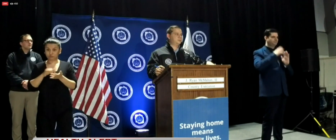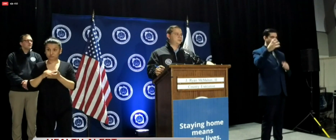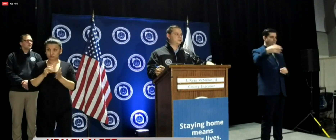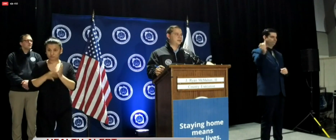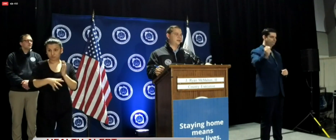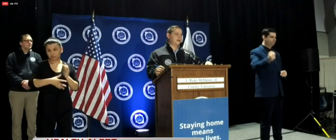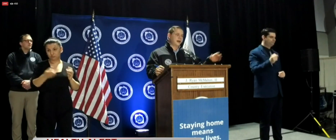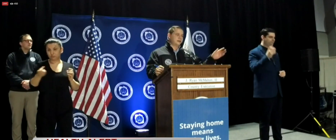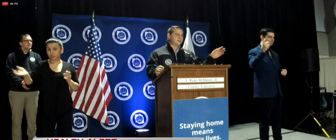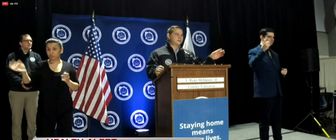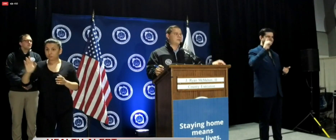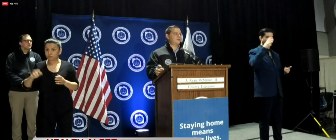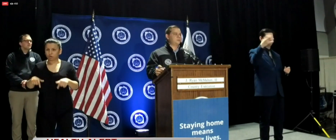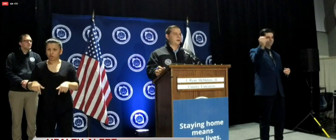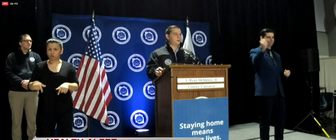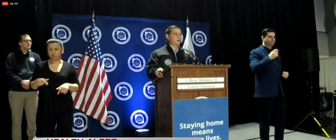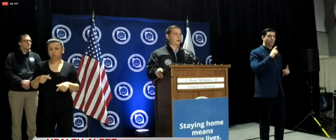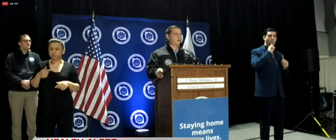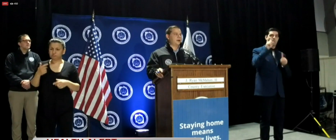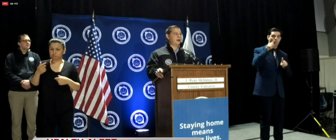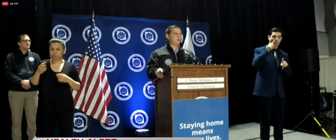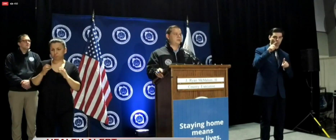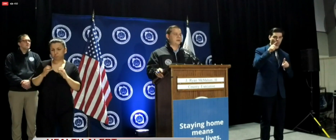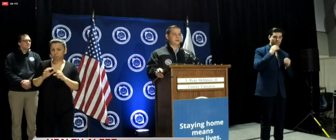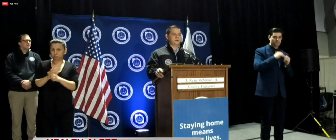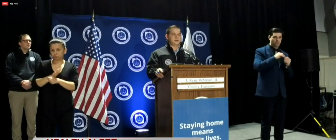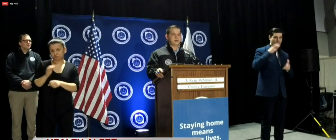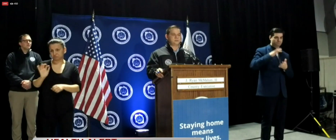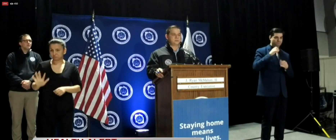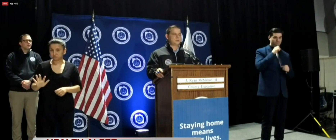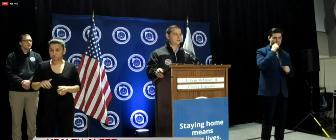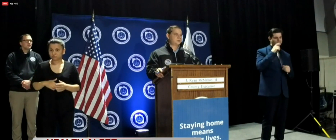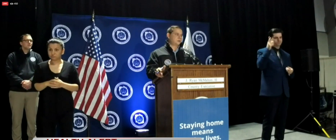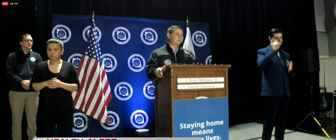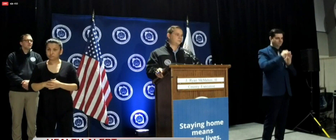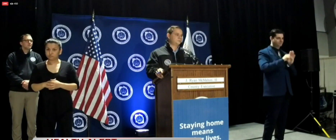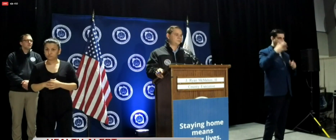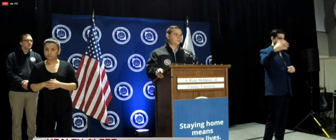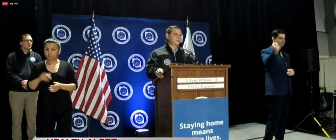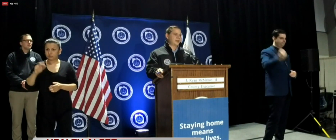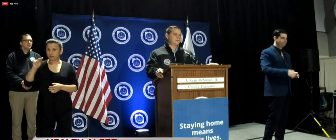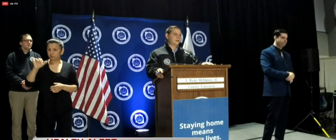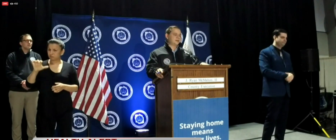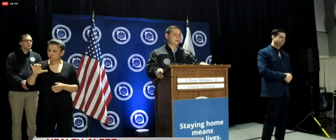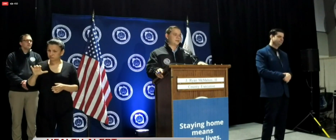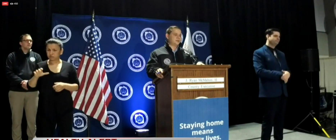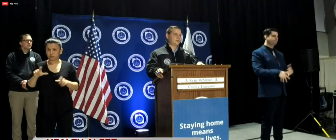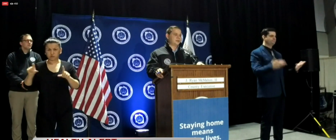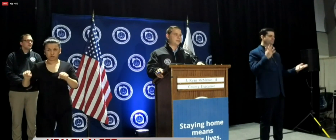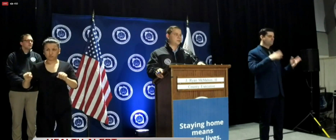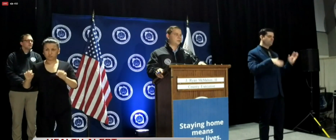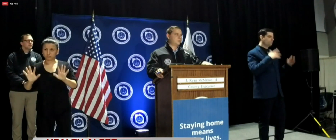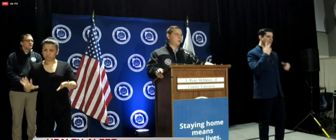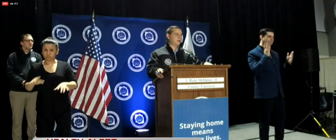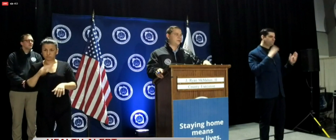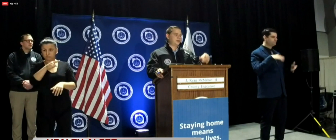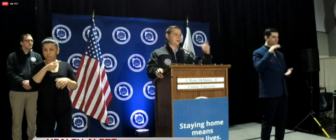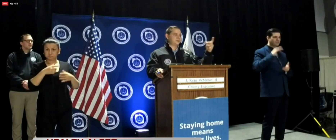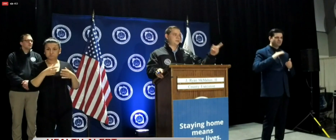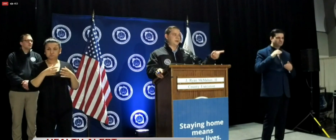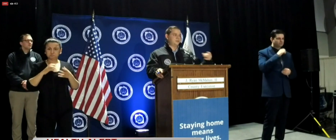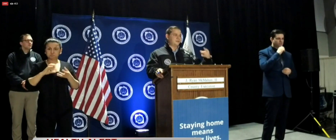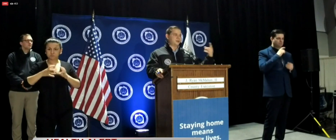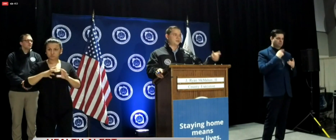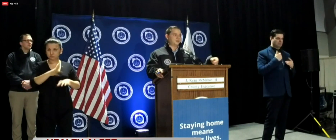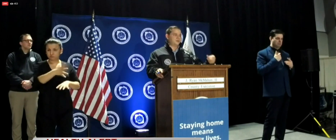been giving them to the state. I think the state feels better where they are right now with the ventilators now. So ventilators I don't think are the issue anymore. I think